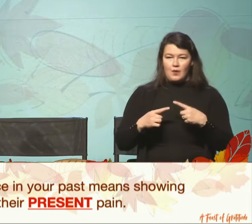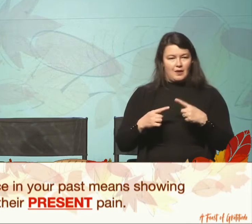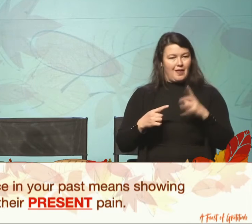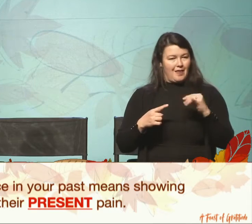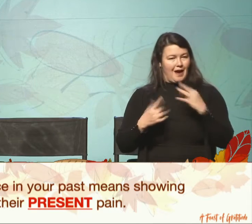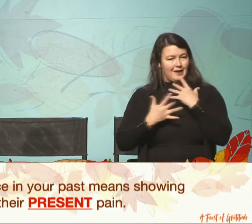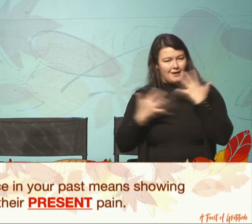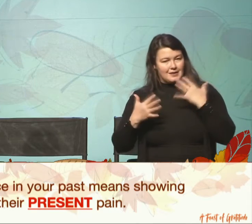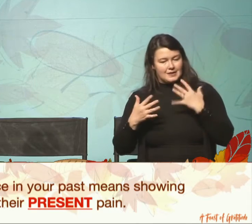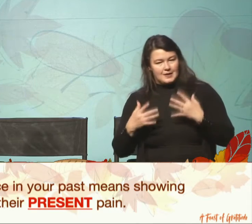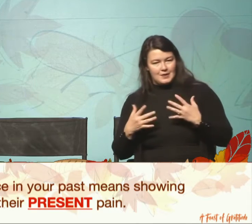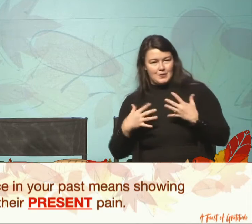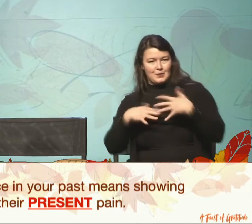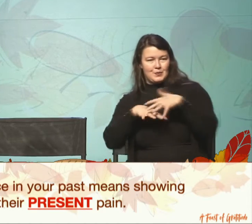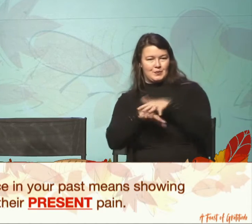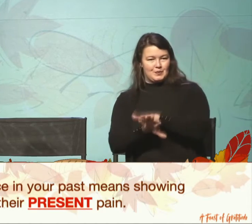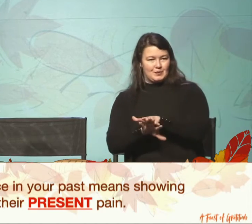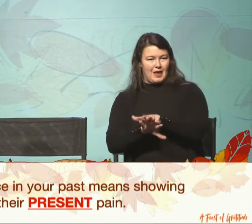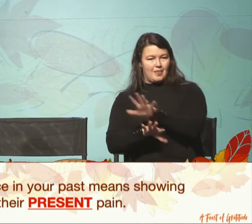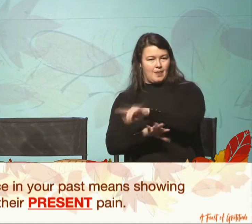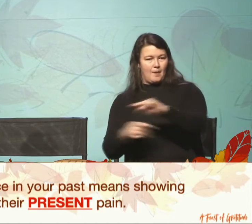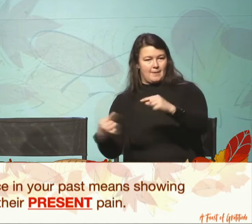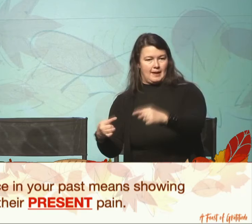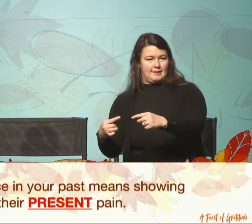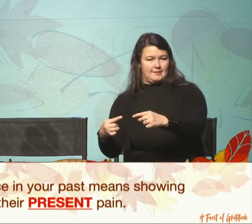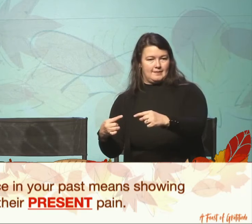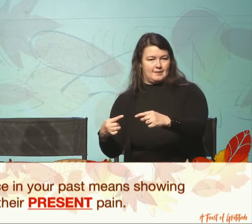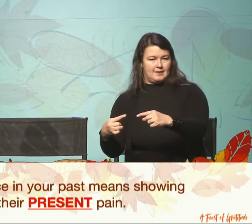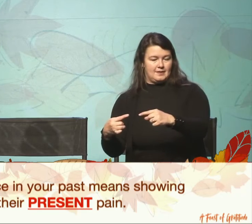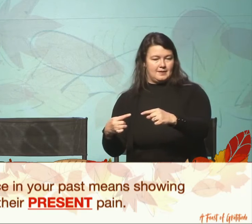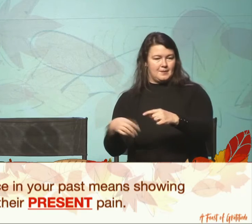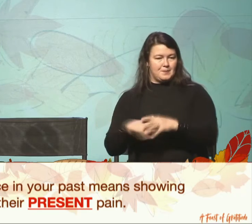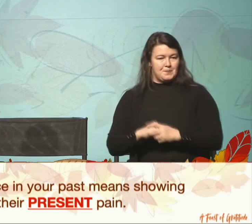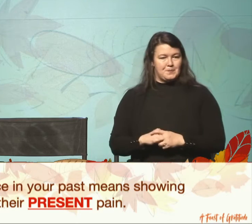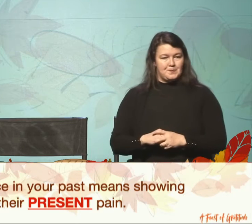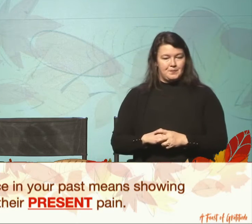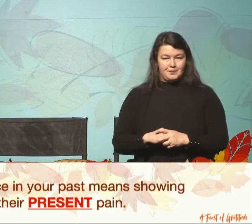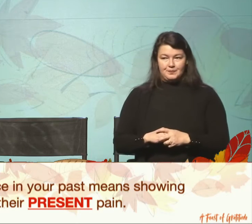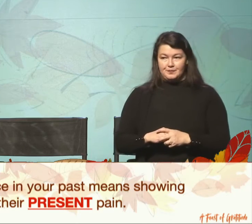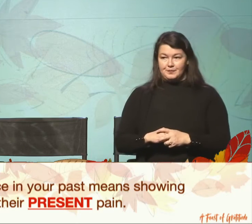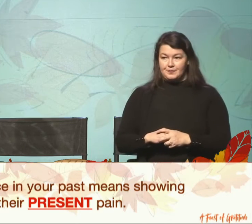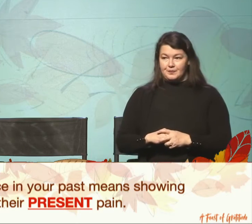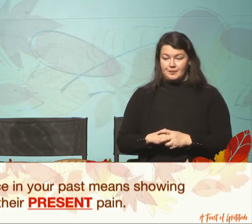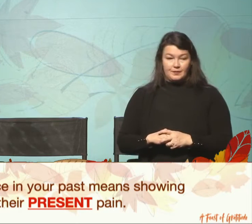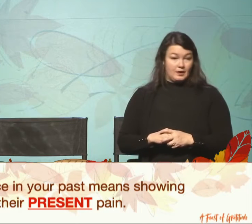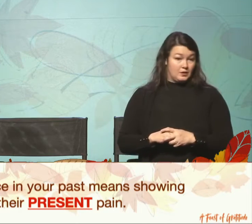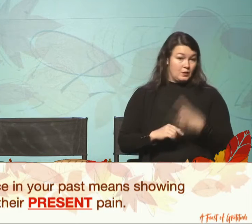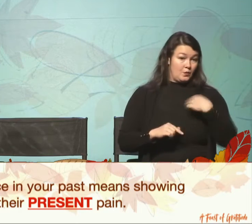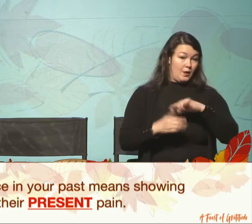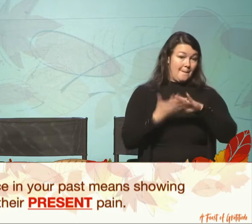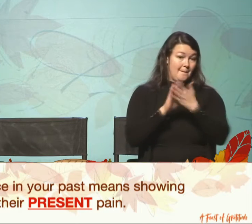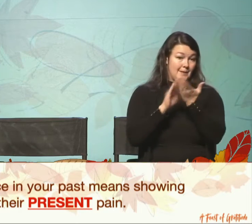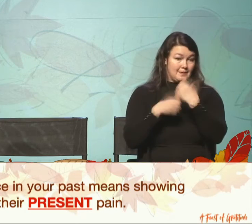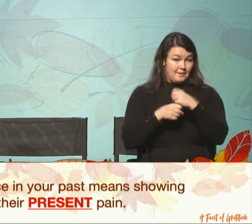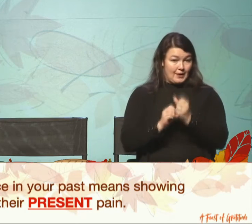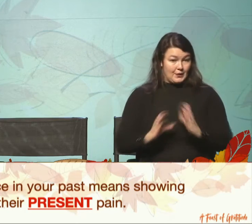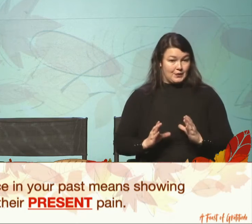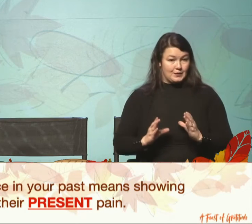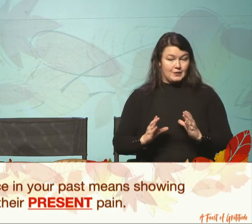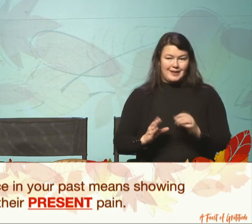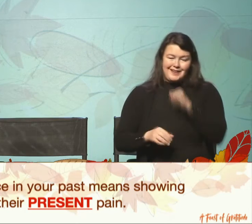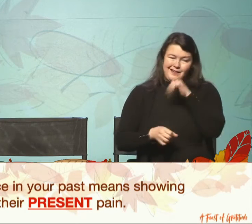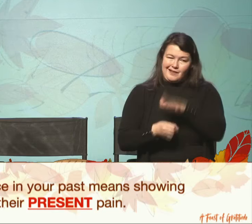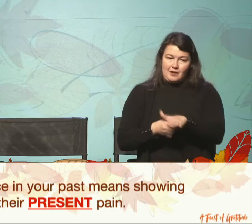intersects someone's pain point right now. As peacemakers, it is not